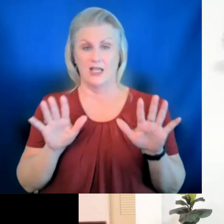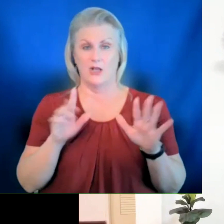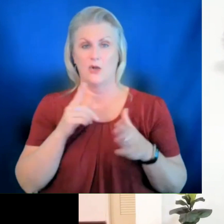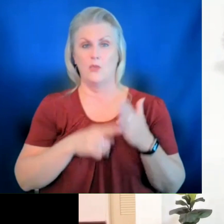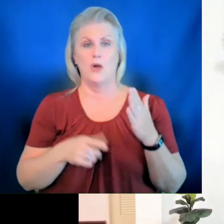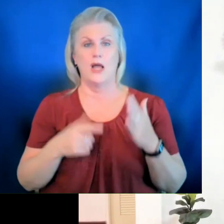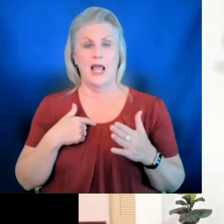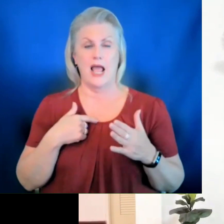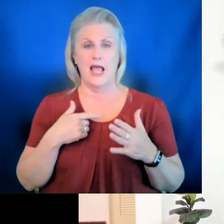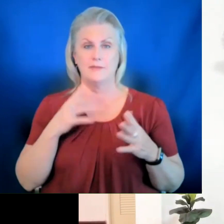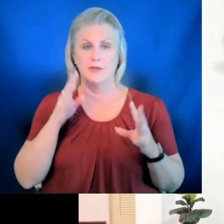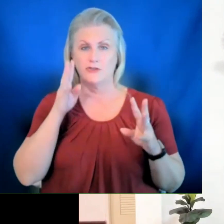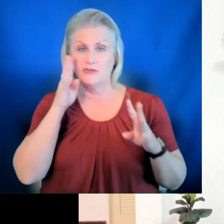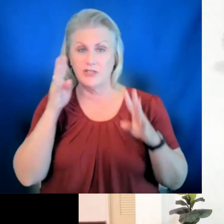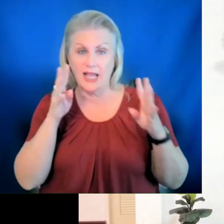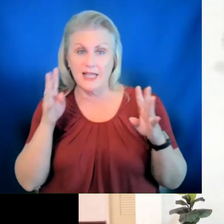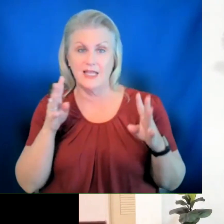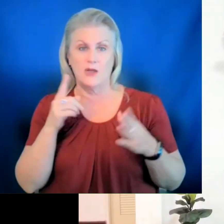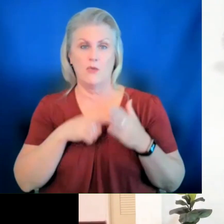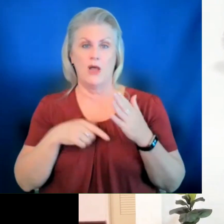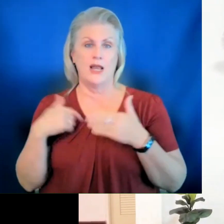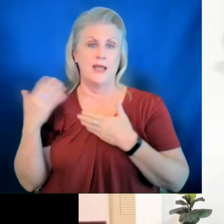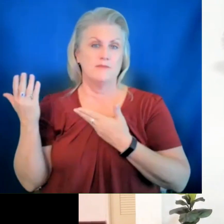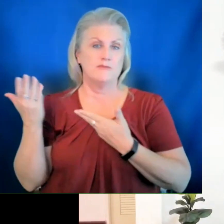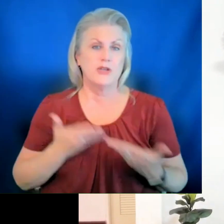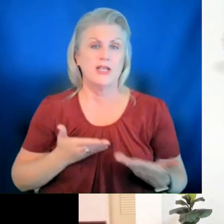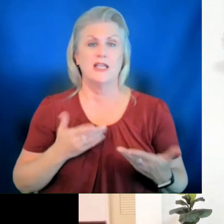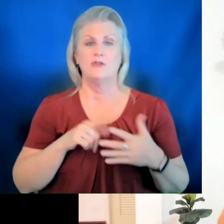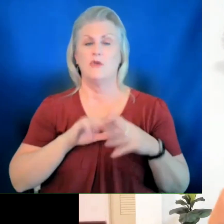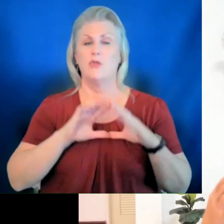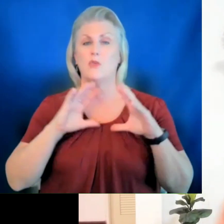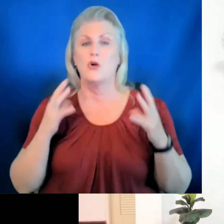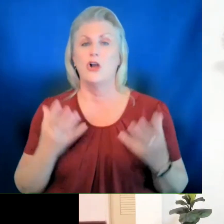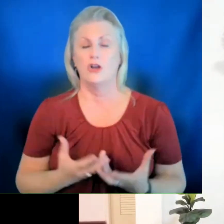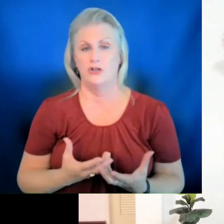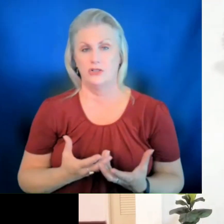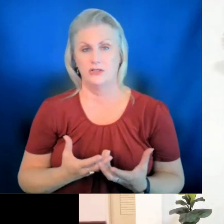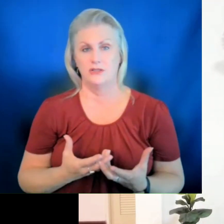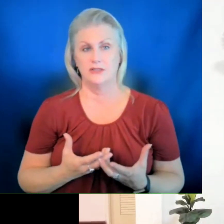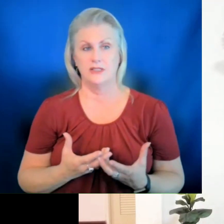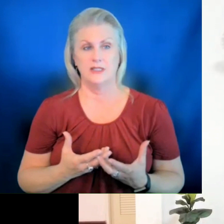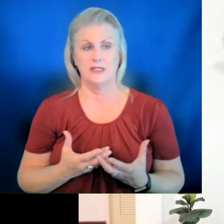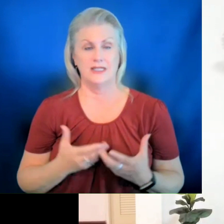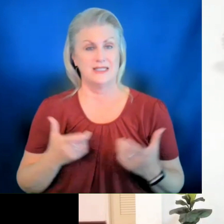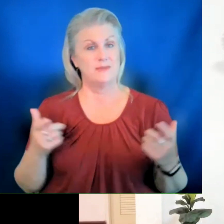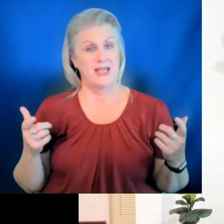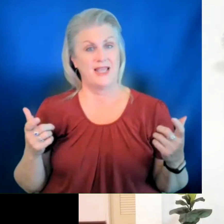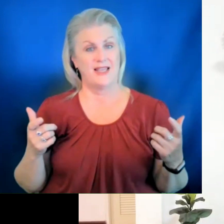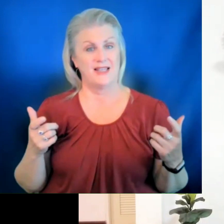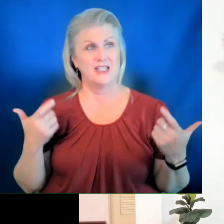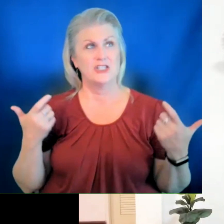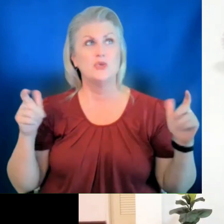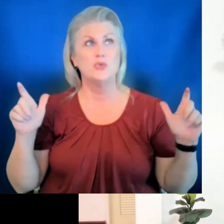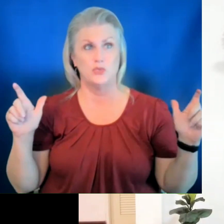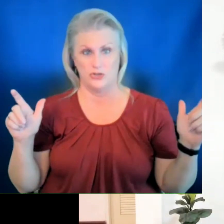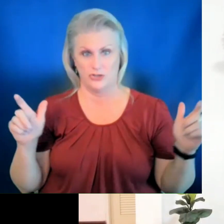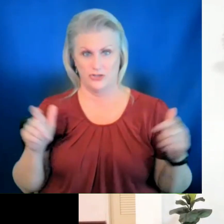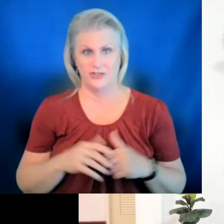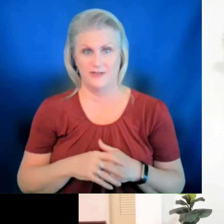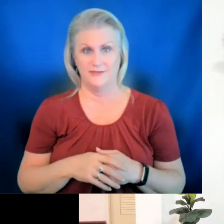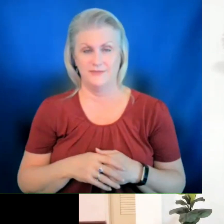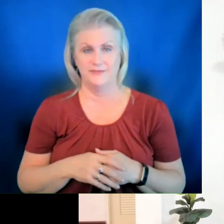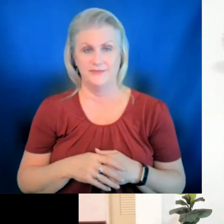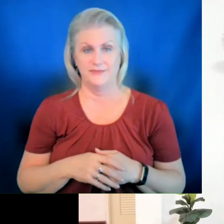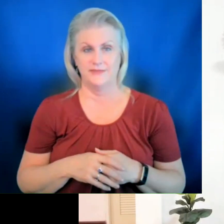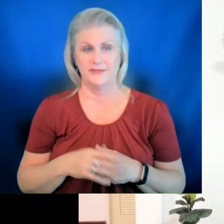with what I am creating, what I am going to bring into the world. And